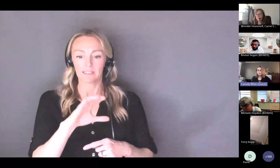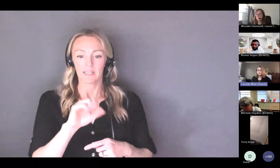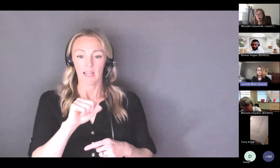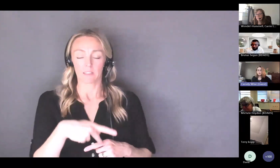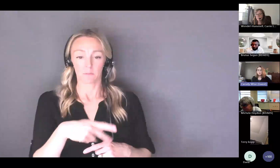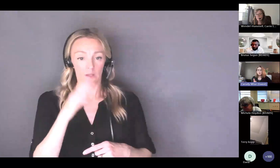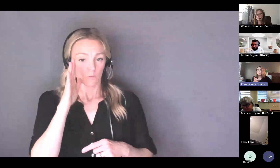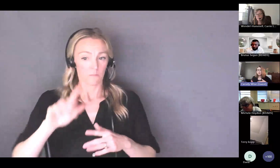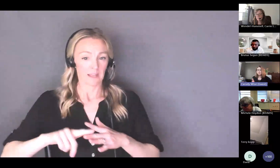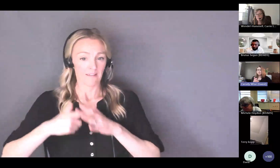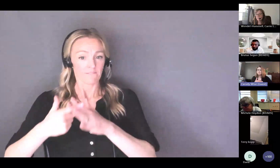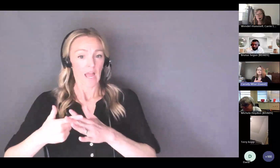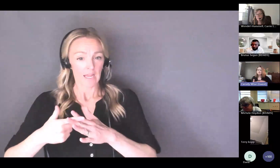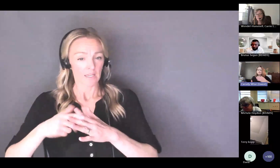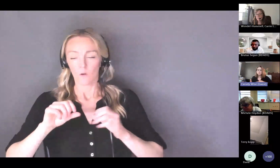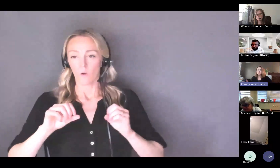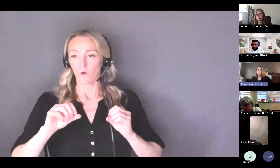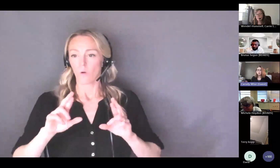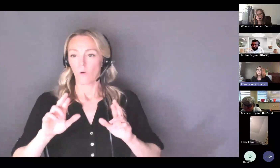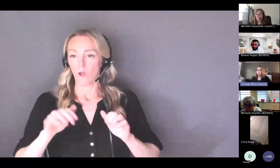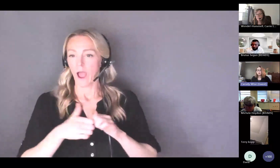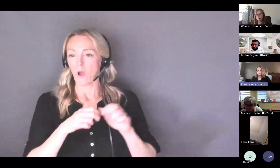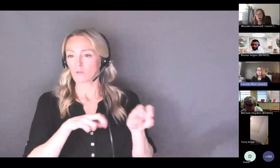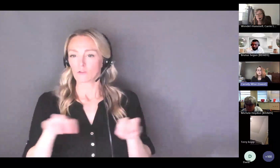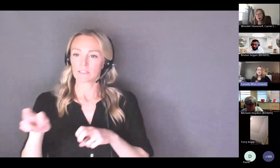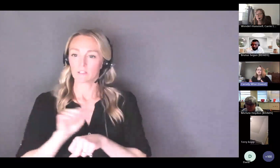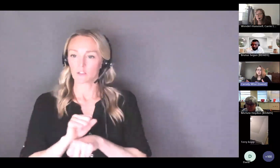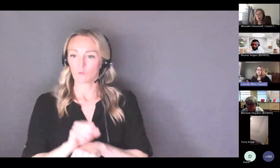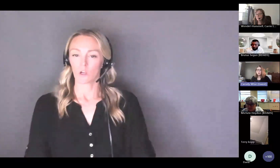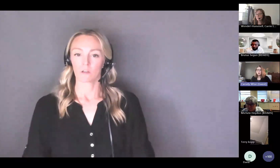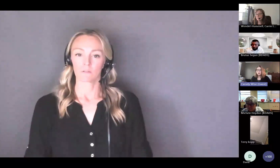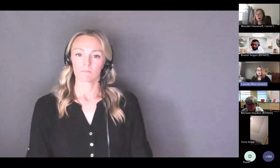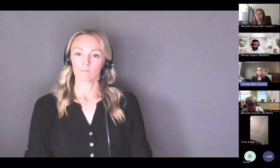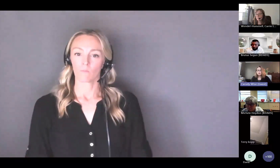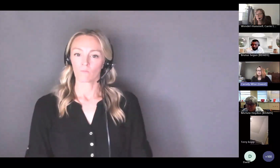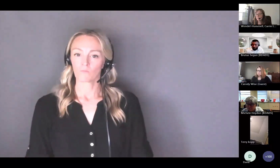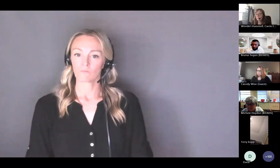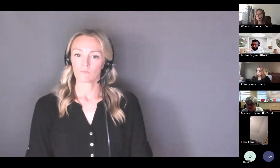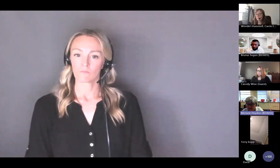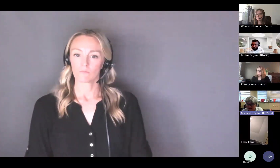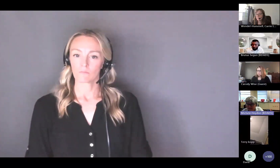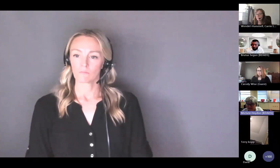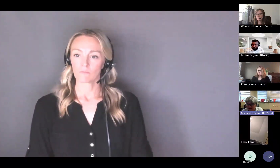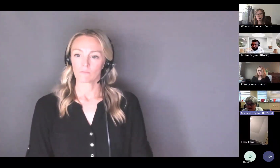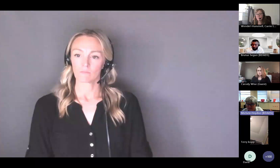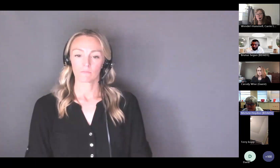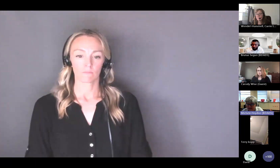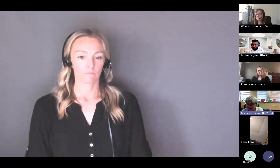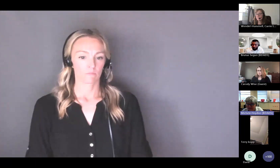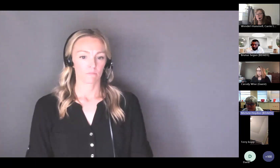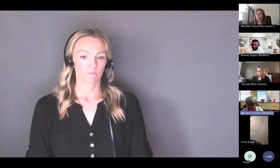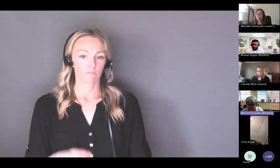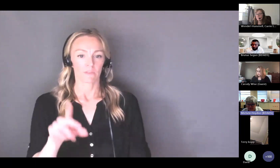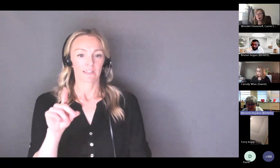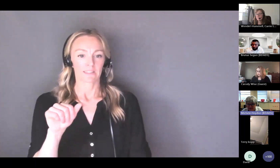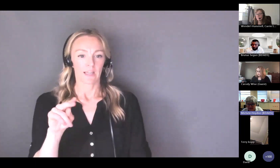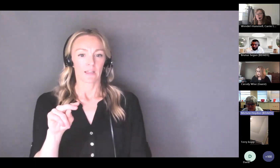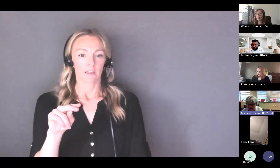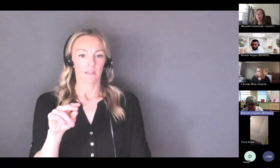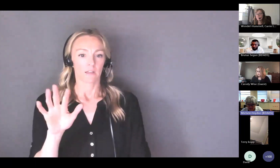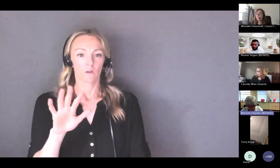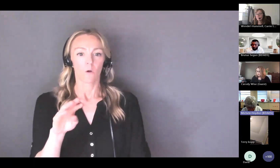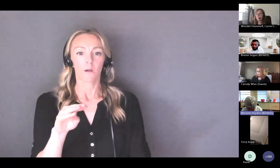by then? Or how will the transition work? Or how should it work? Yeah, I can kind of answer that question.